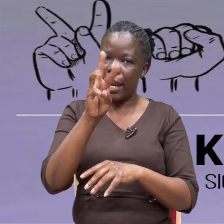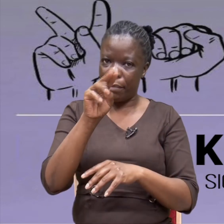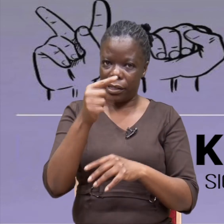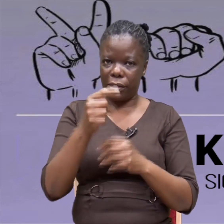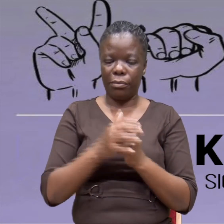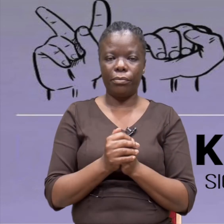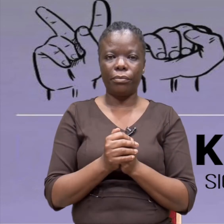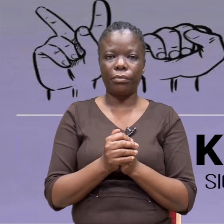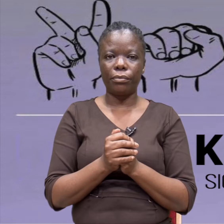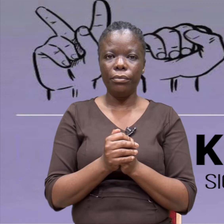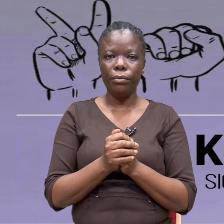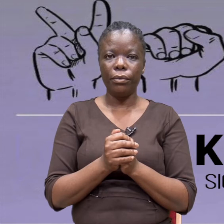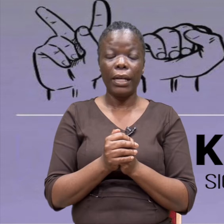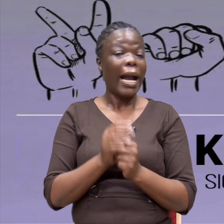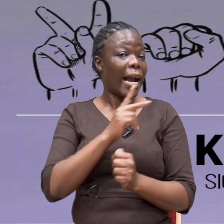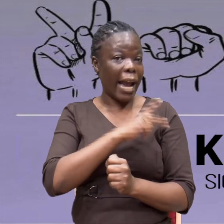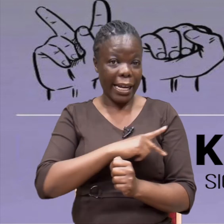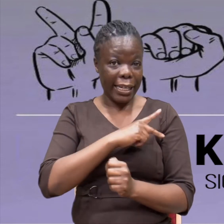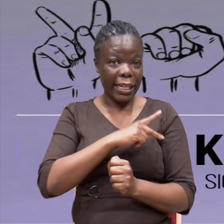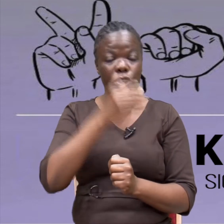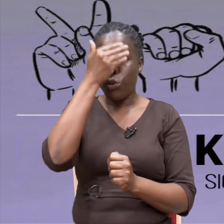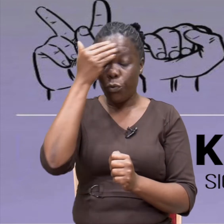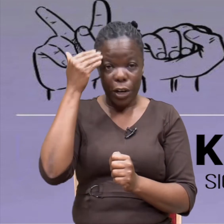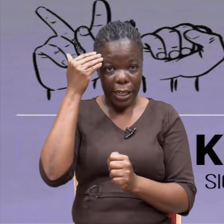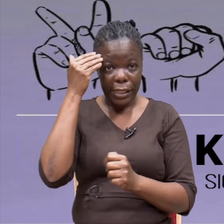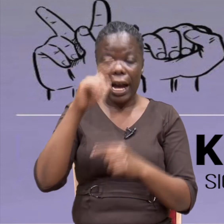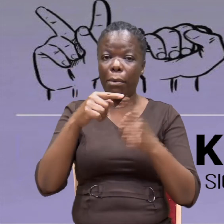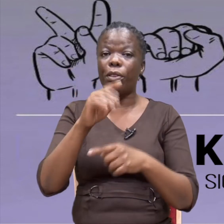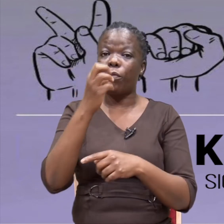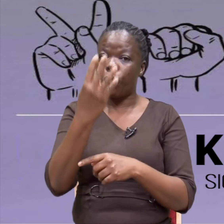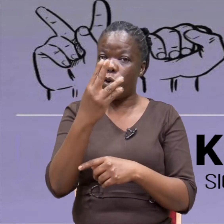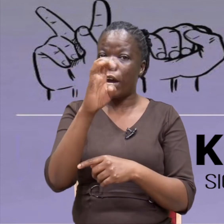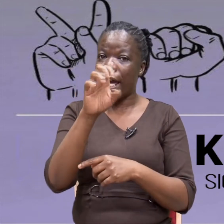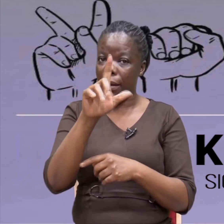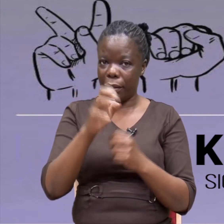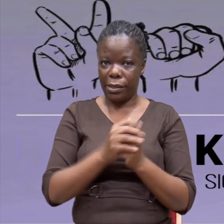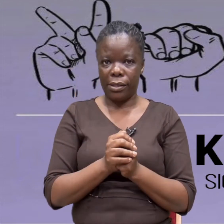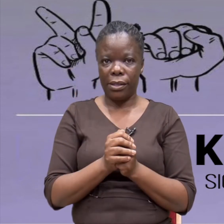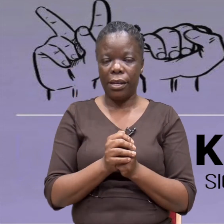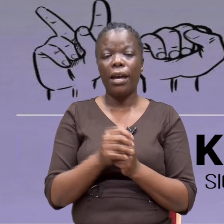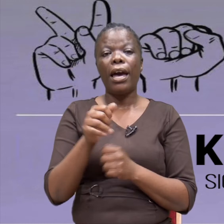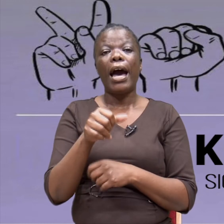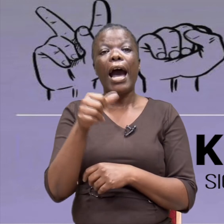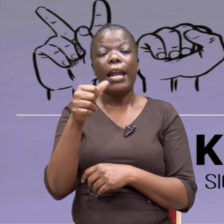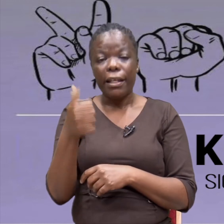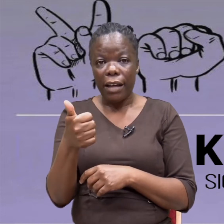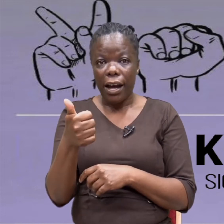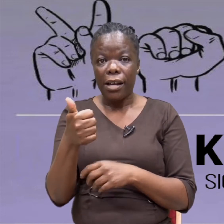elements. Kindly don't forget about the 4 elements. another